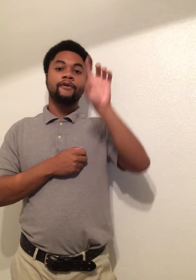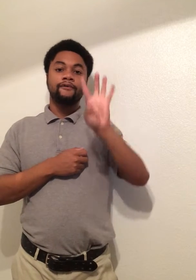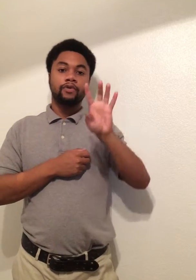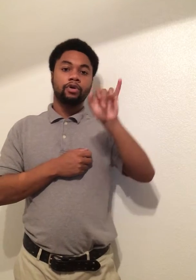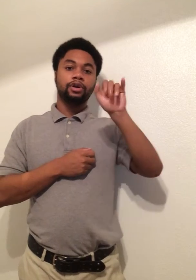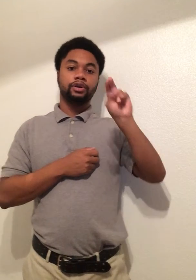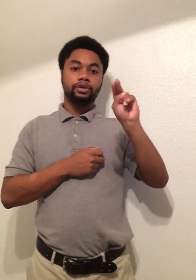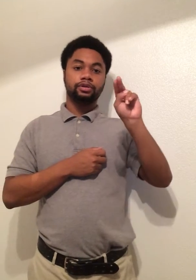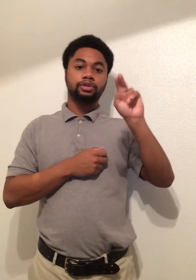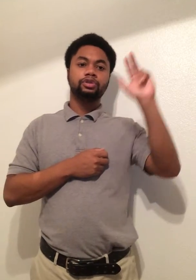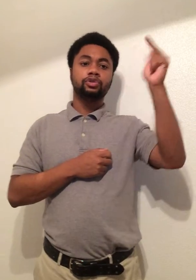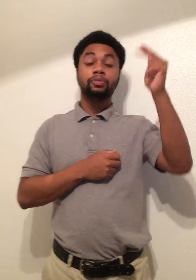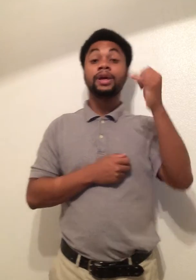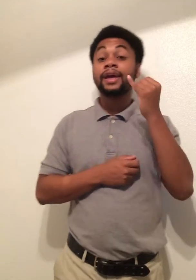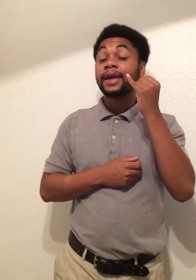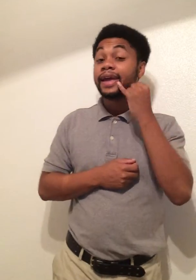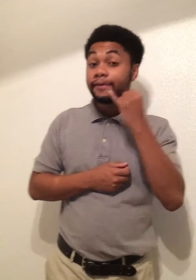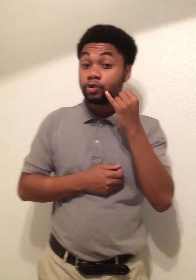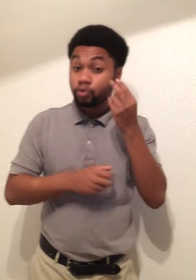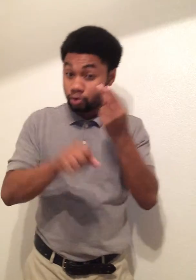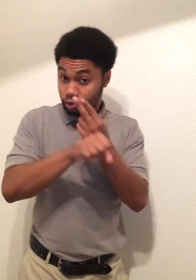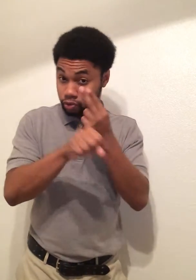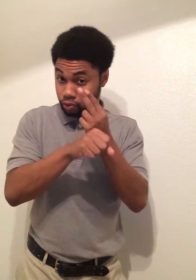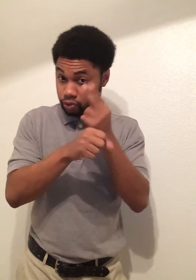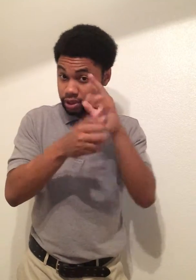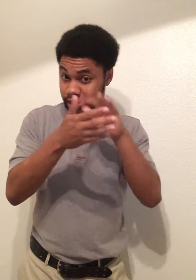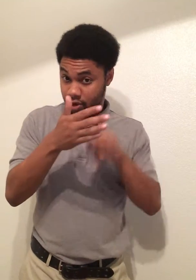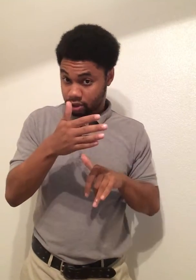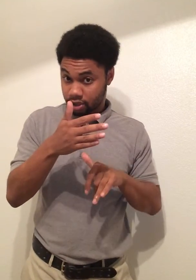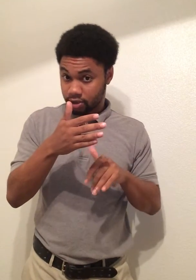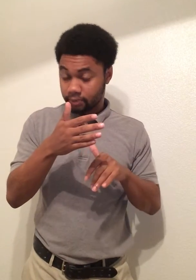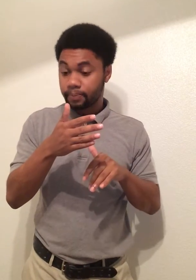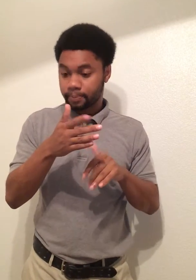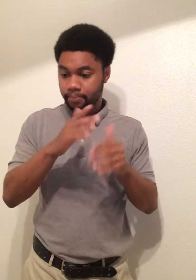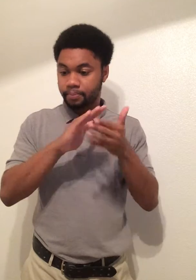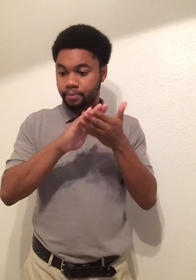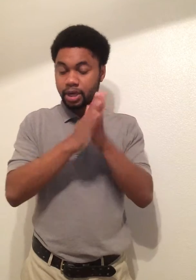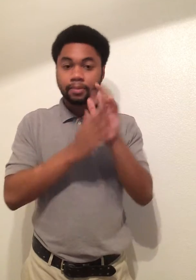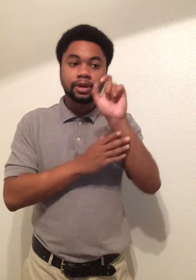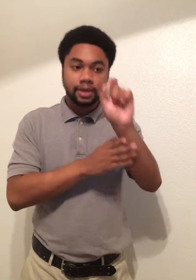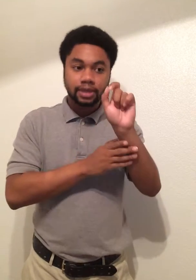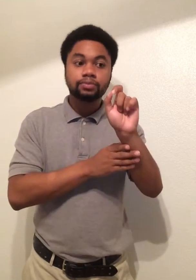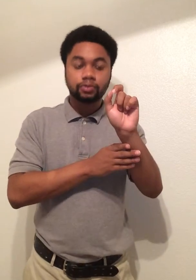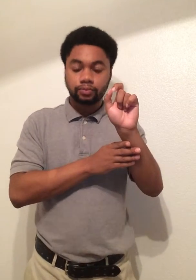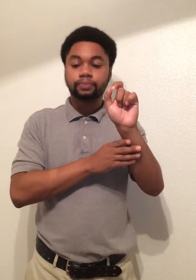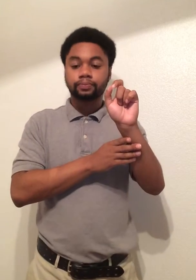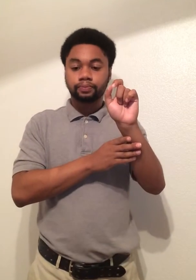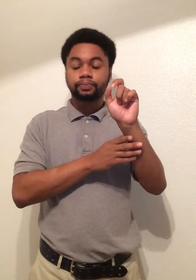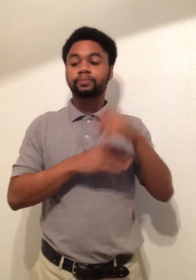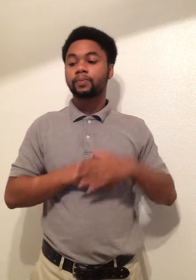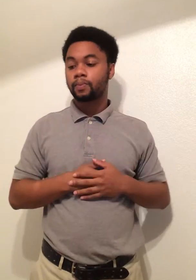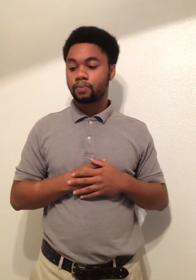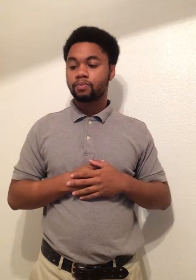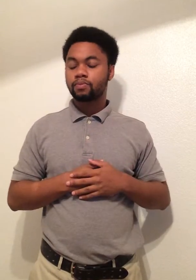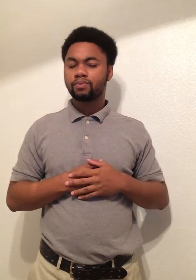If you did it on a calculator and you converted it to decimals, it's 29.25 inches cubed. Yes. I thought it was 4